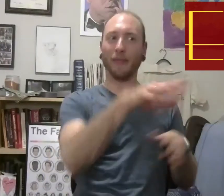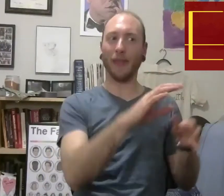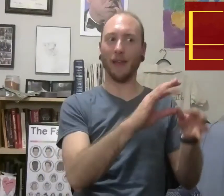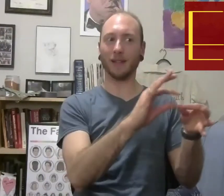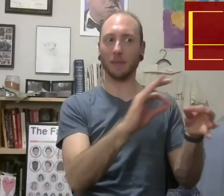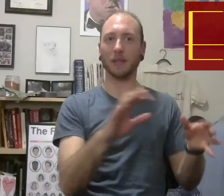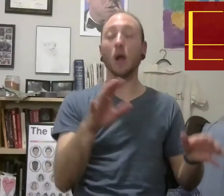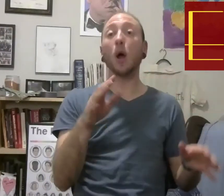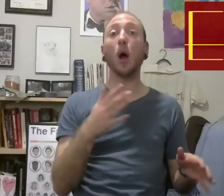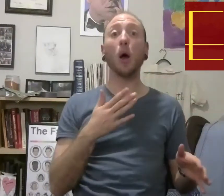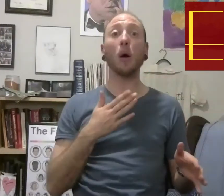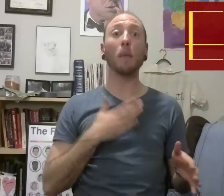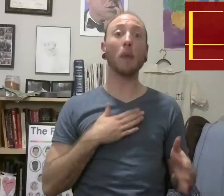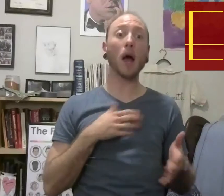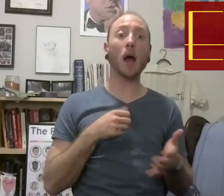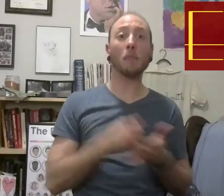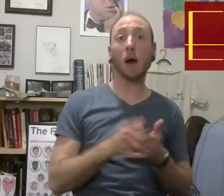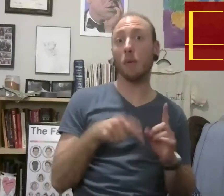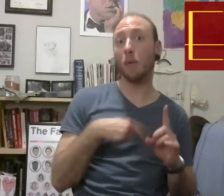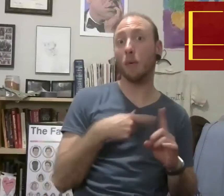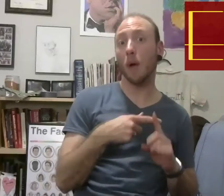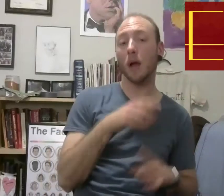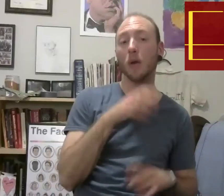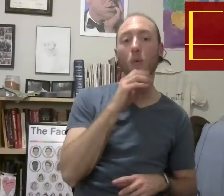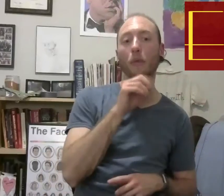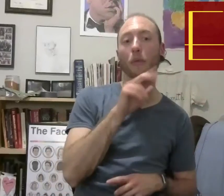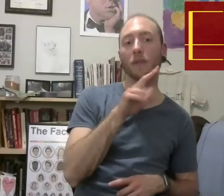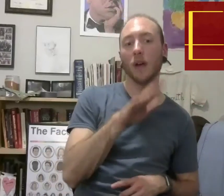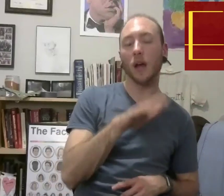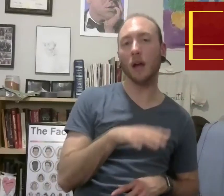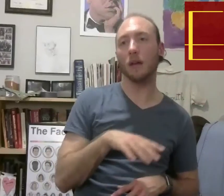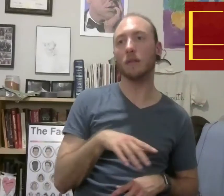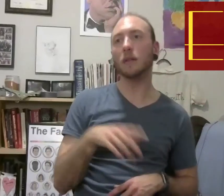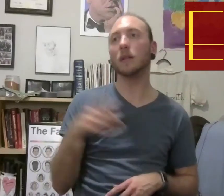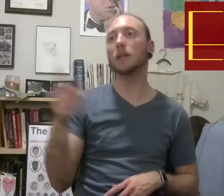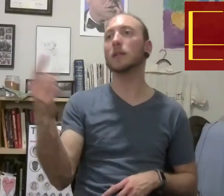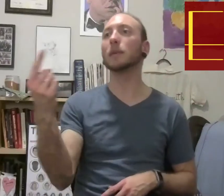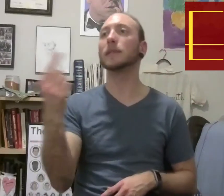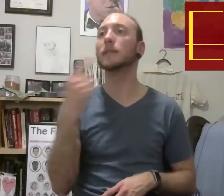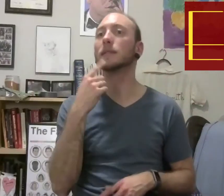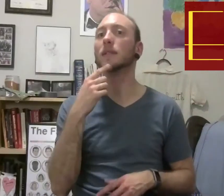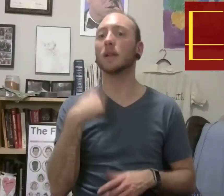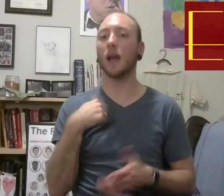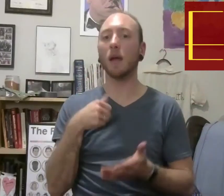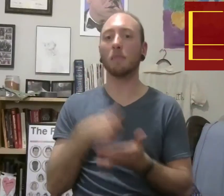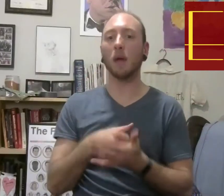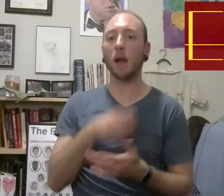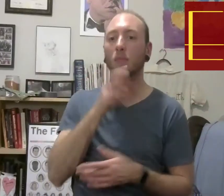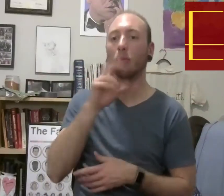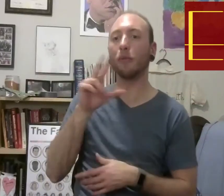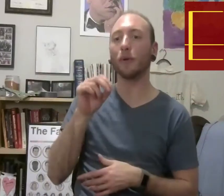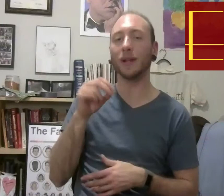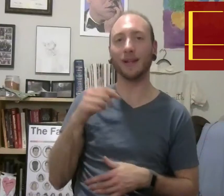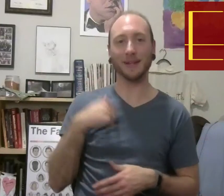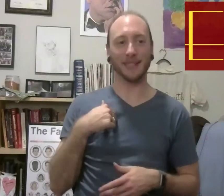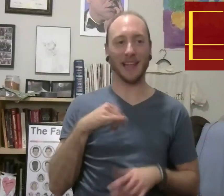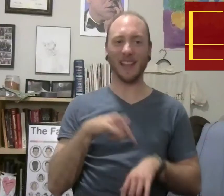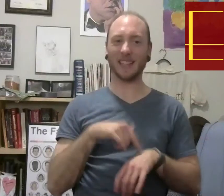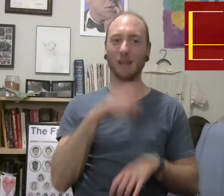I hit bottom at 35, and someone said I hit bottom at 40, and I was 25 at the time, so I was like, good, I have